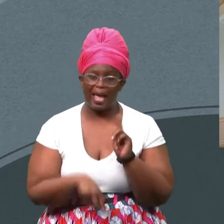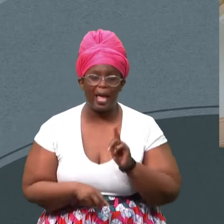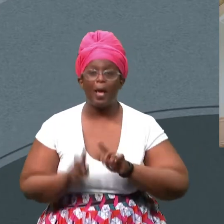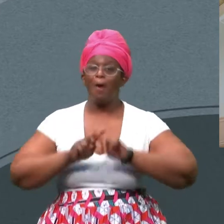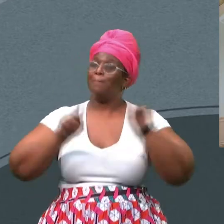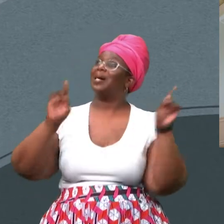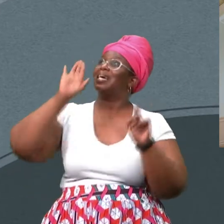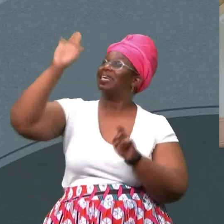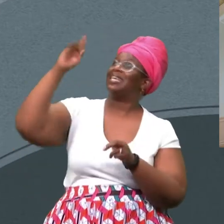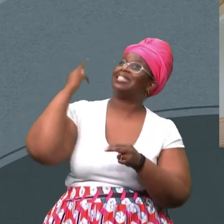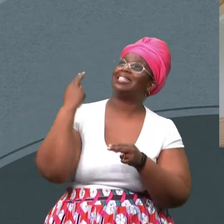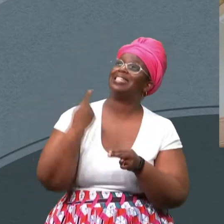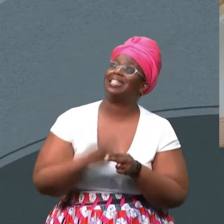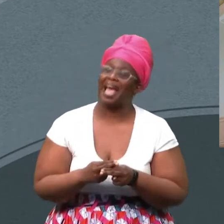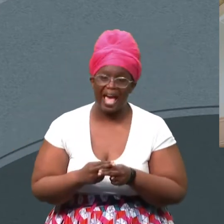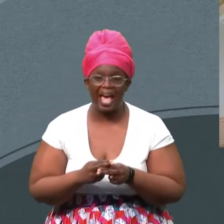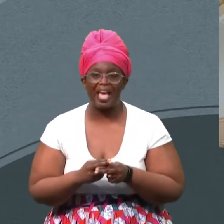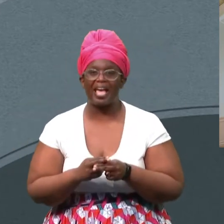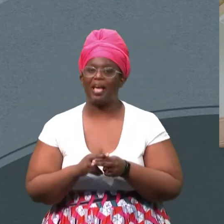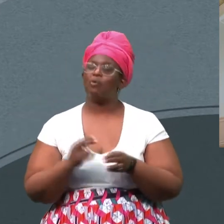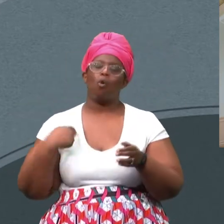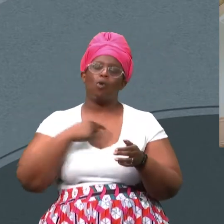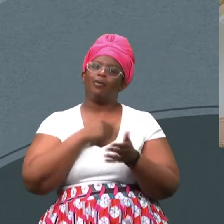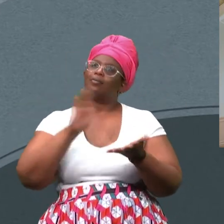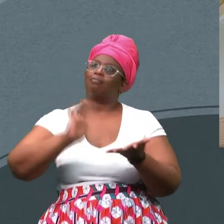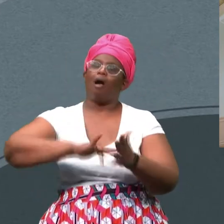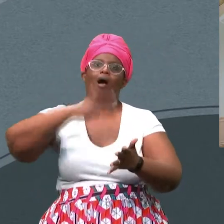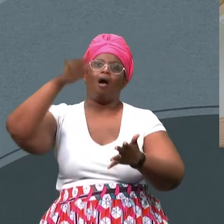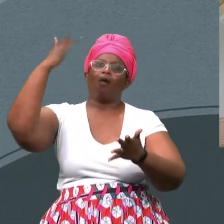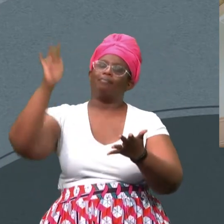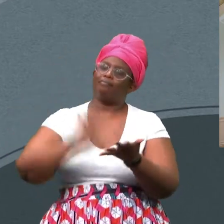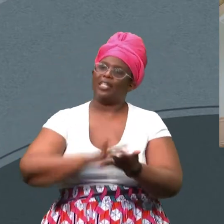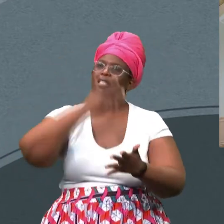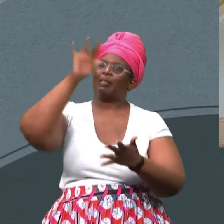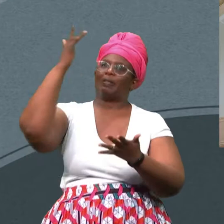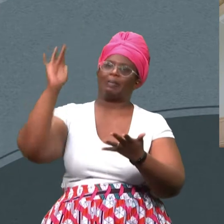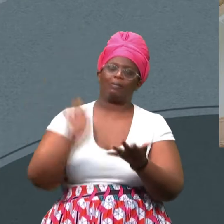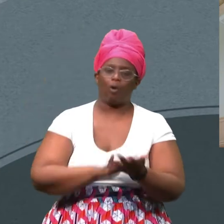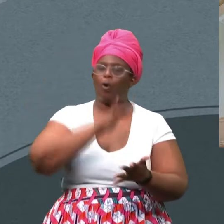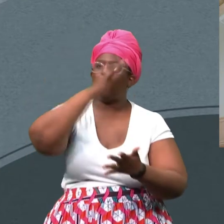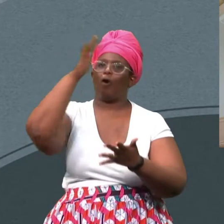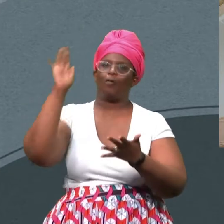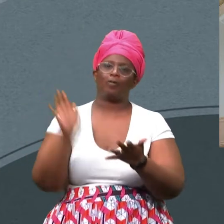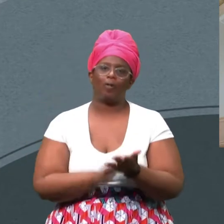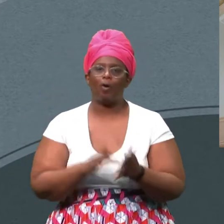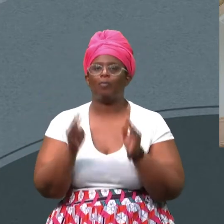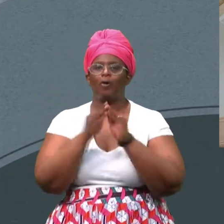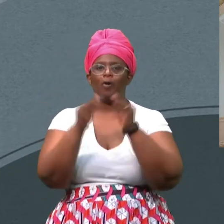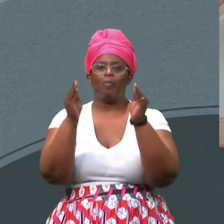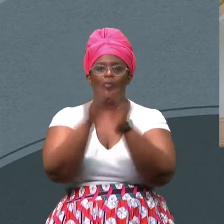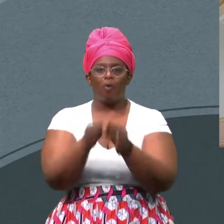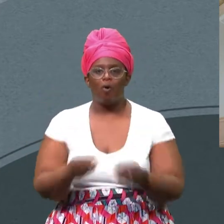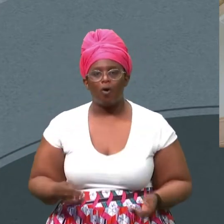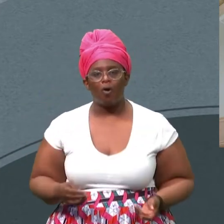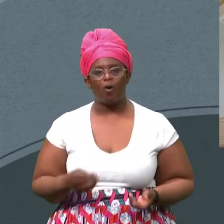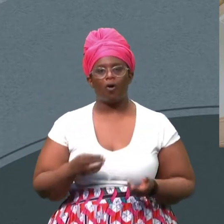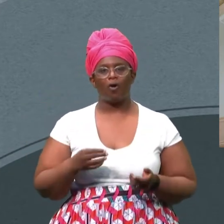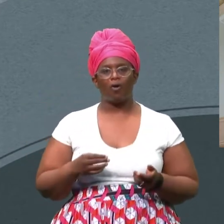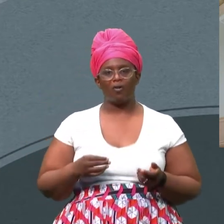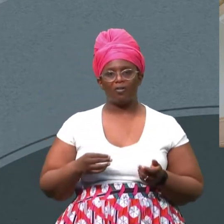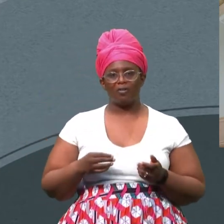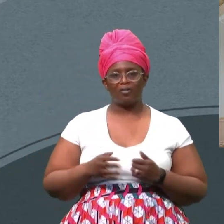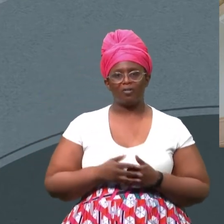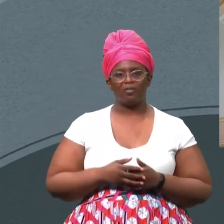name grows in glory. Type that in. Grows in glory. His name grows in glory as he is made known to his